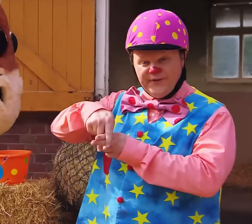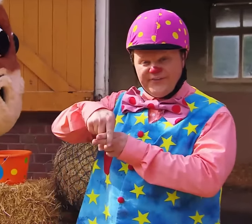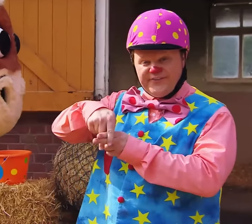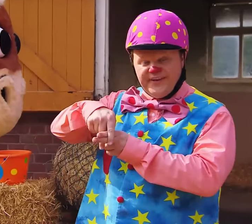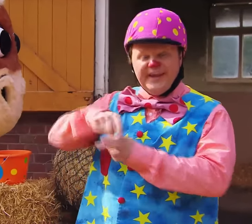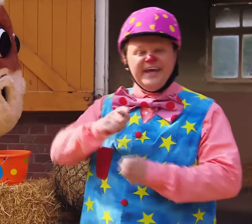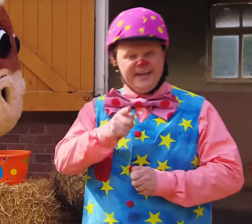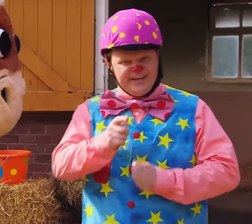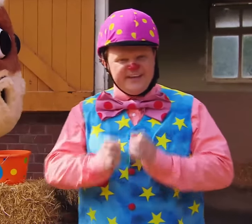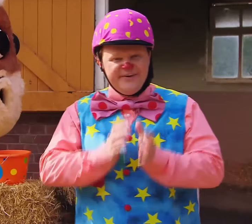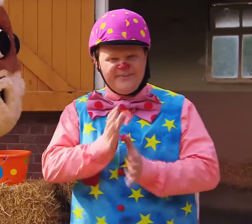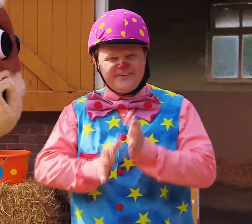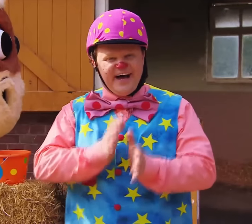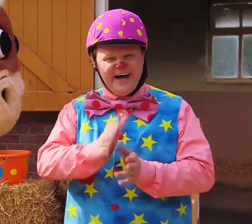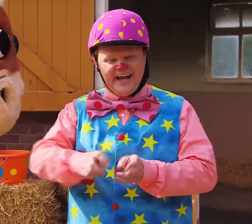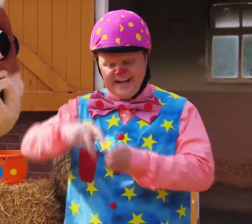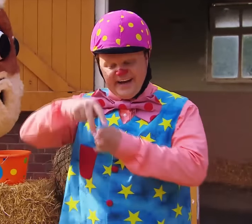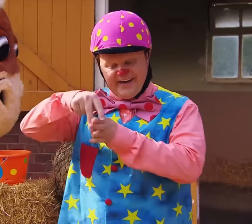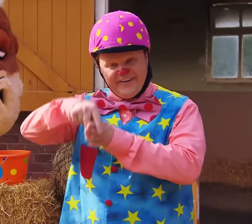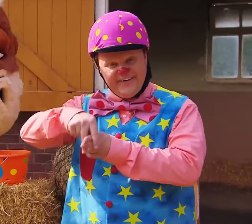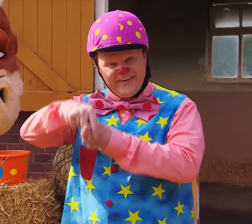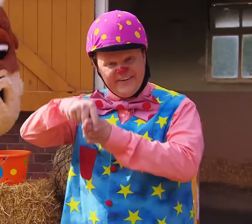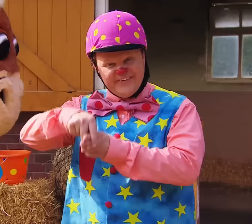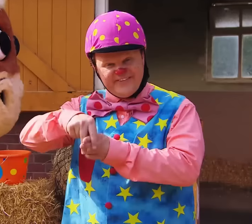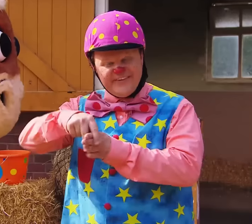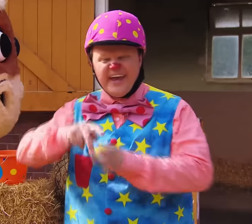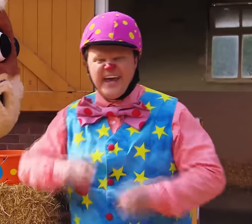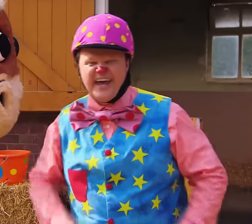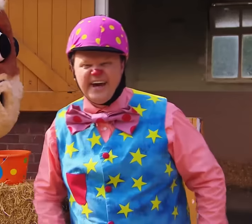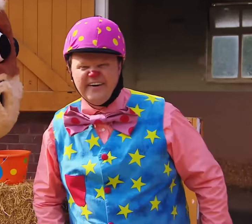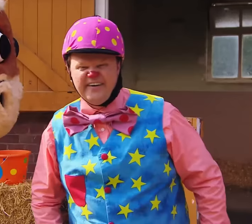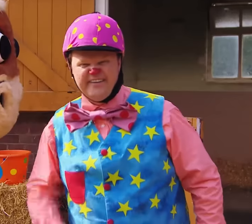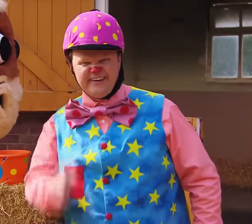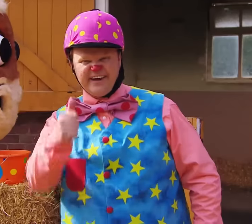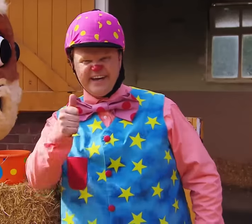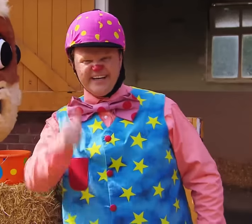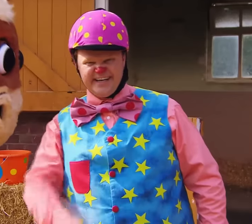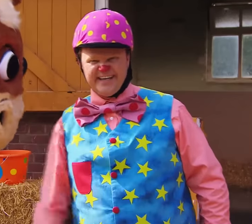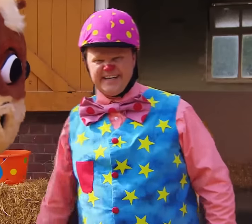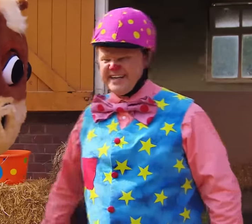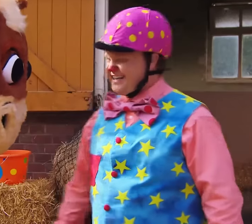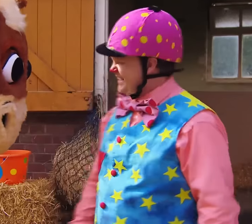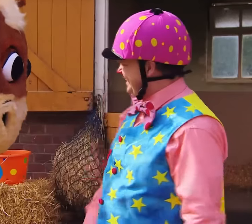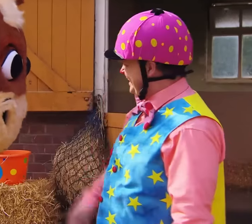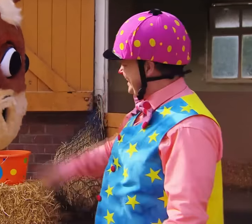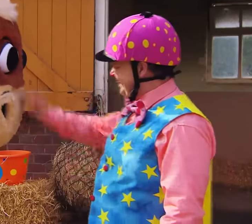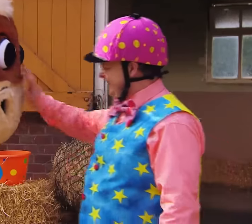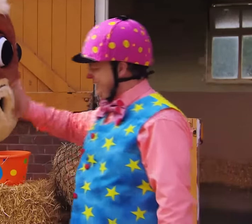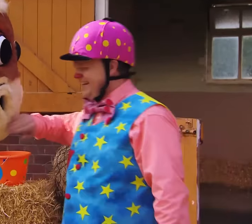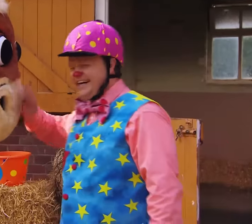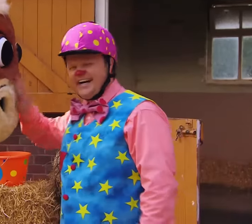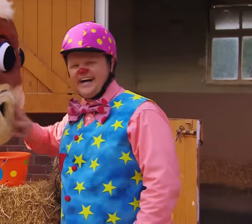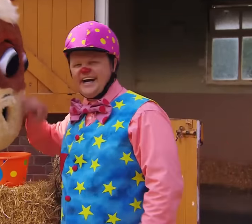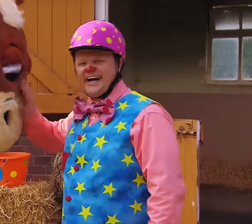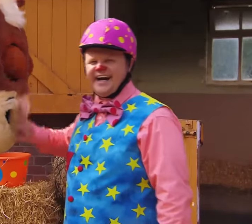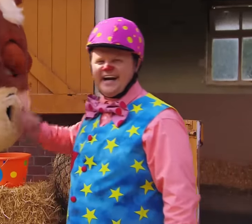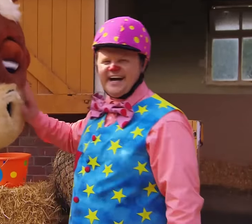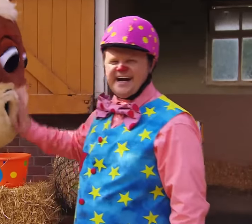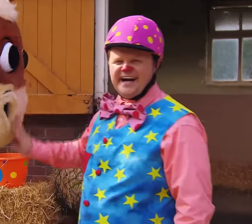Horse. You sign horse. Oh, very good. Thank you, Mr. Tumble. You're our